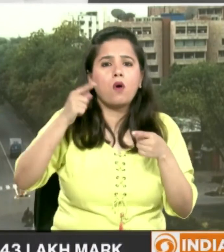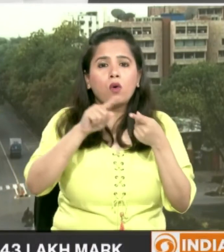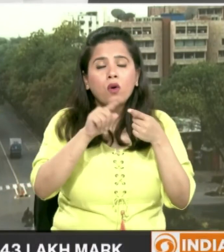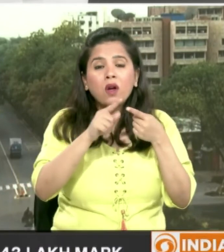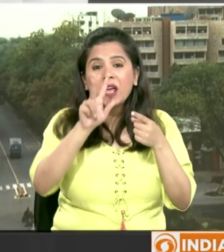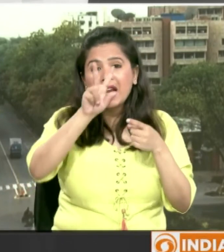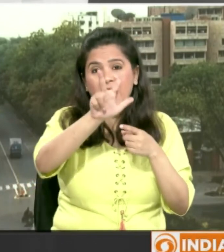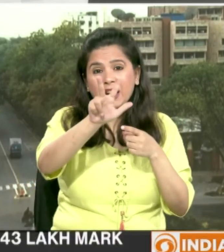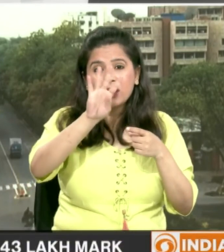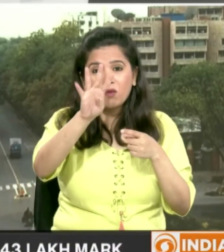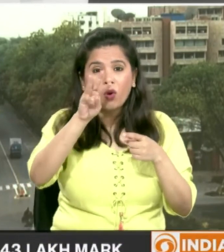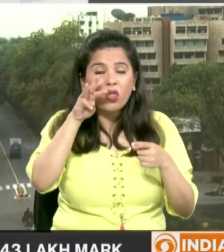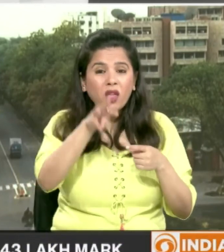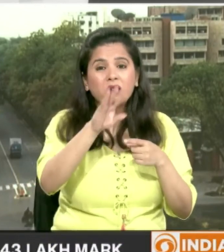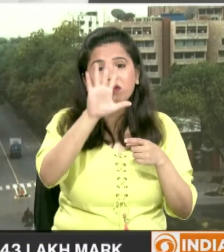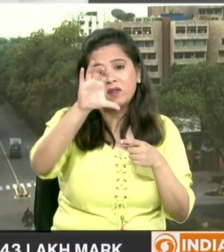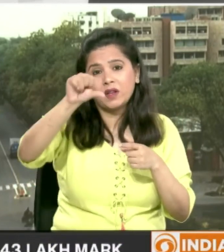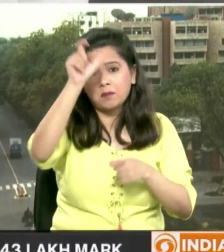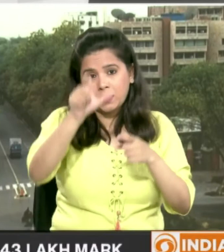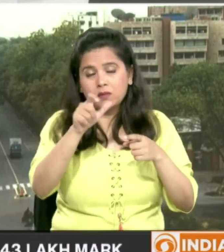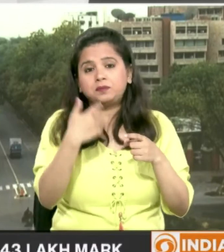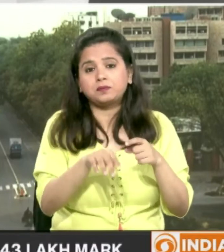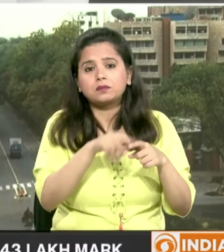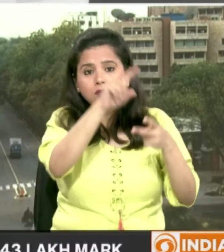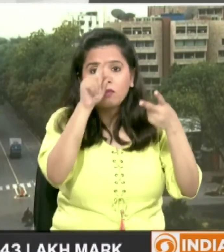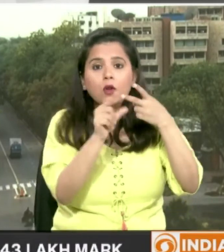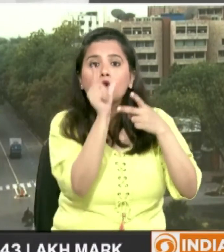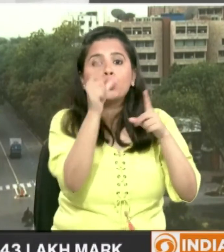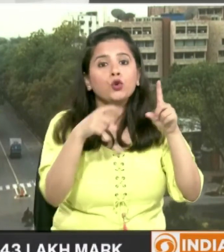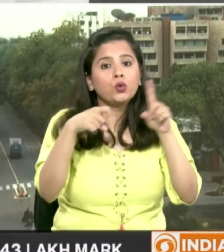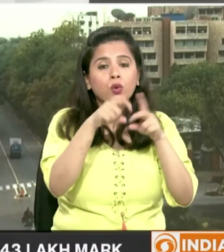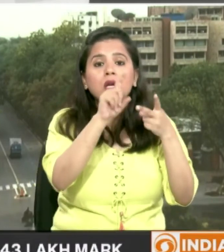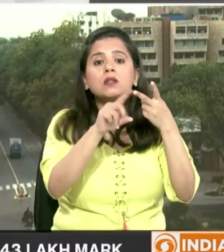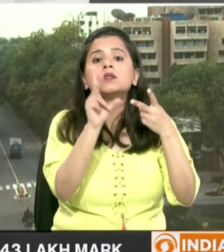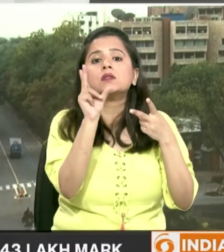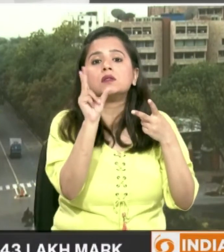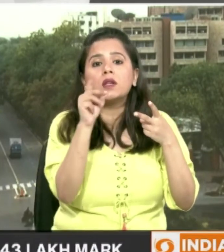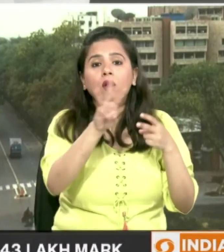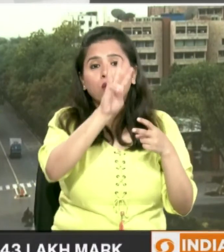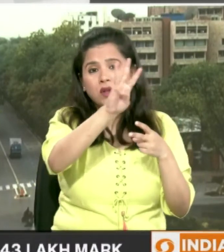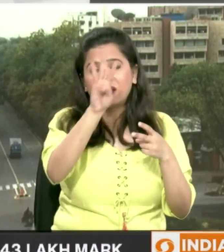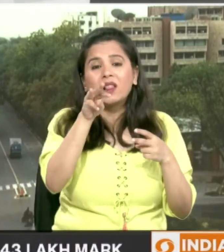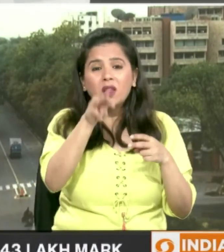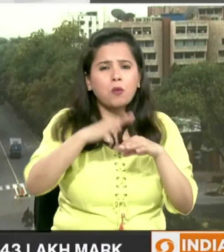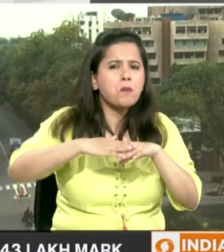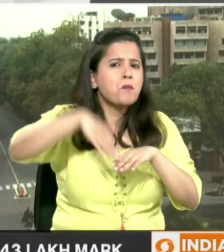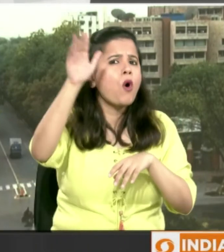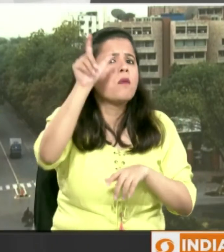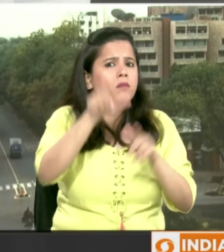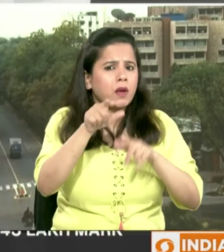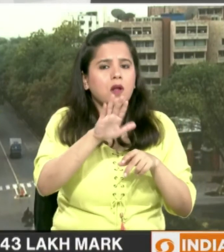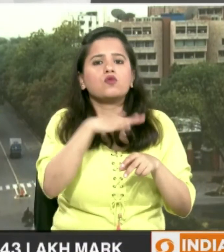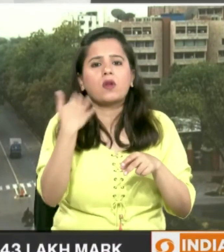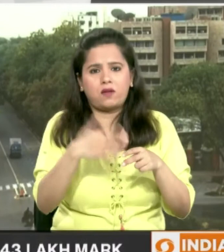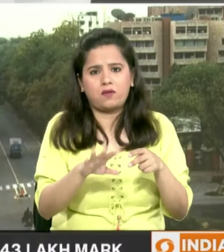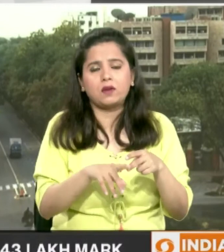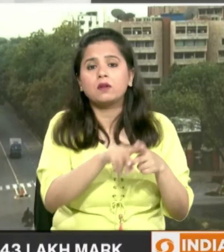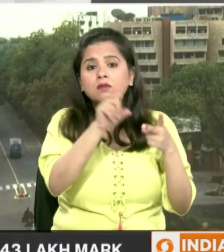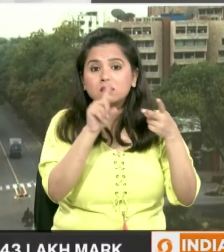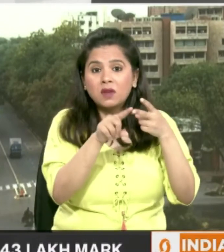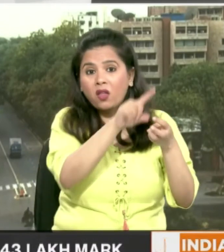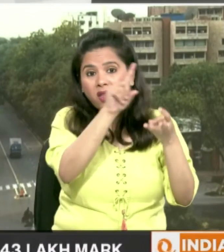than 84,059, followed by the UK in the second place with more than 33,000 fatalities.